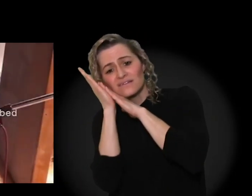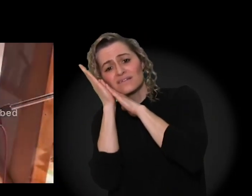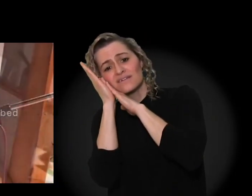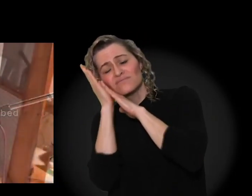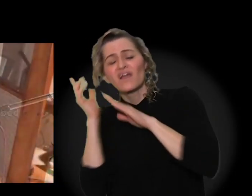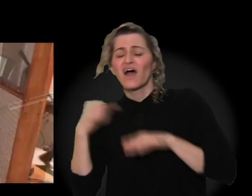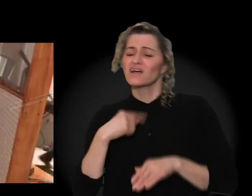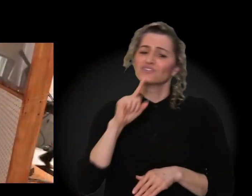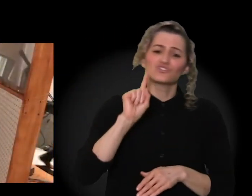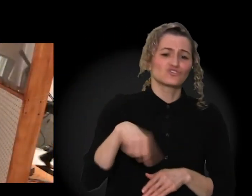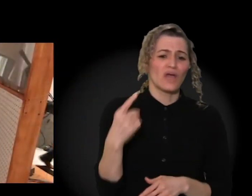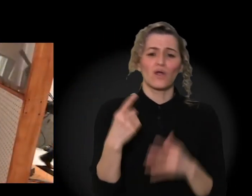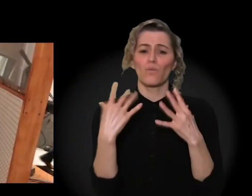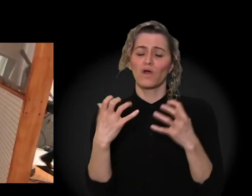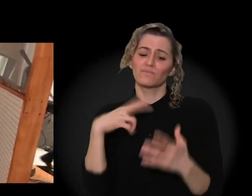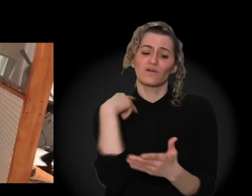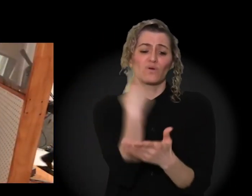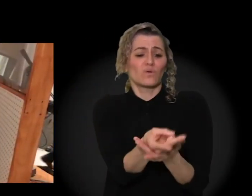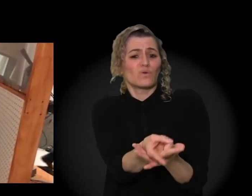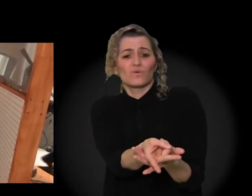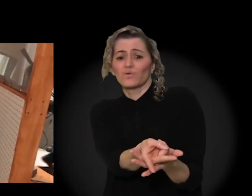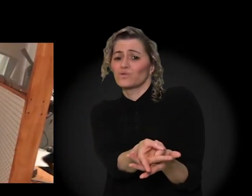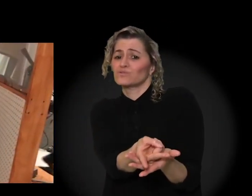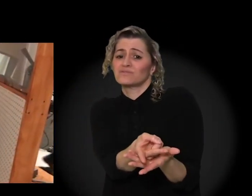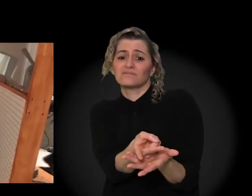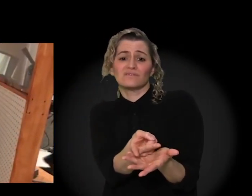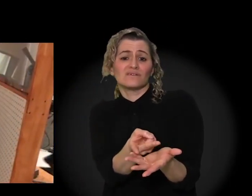bed. I just wanna be